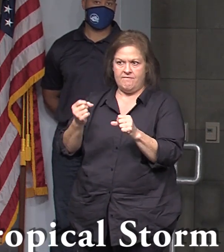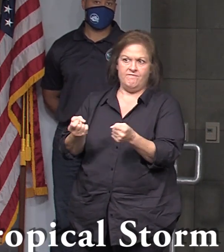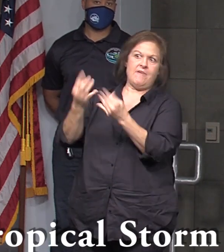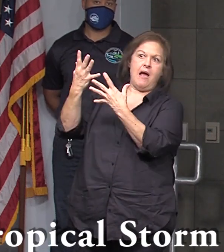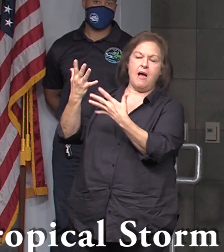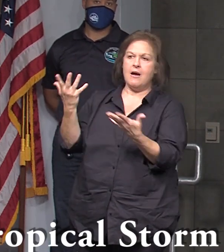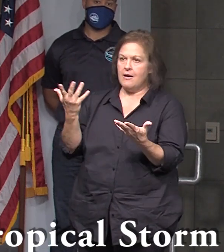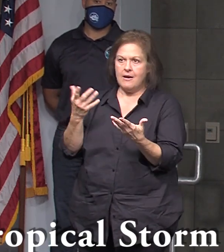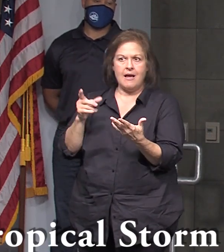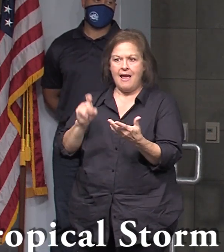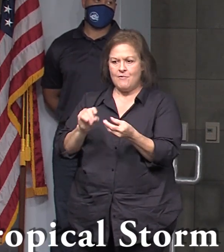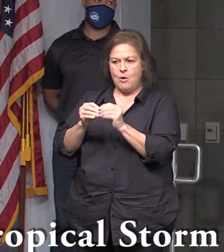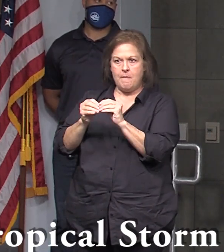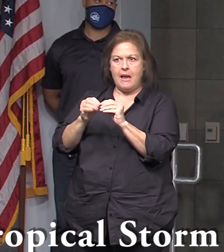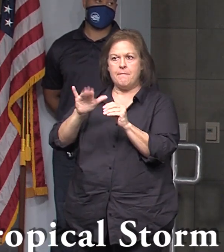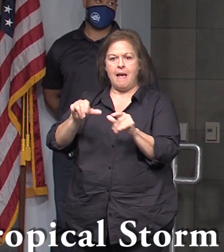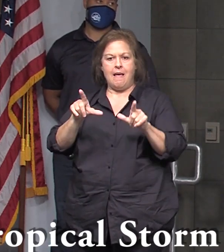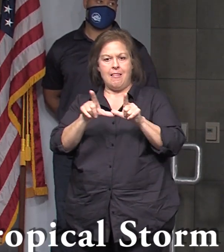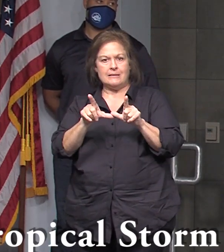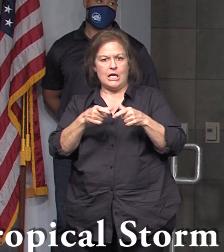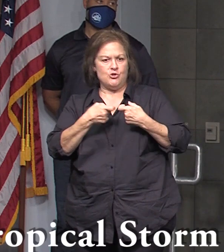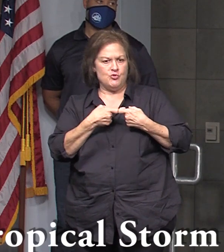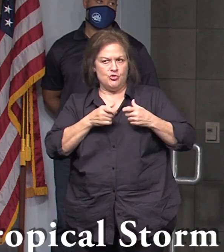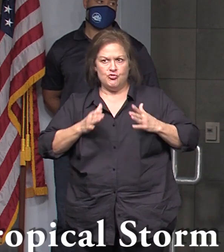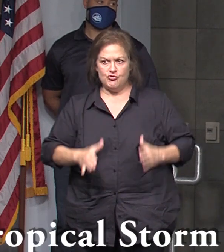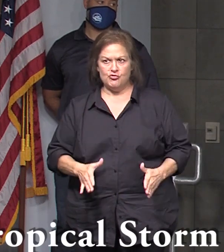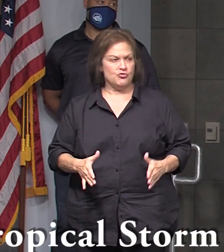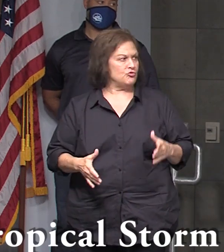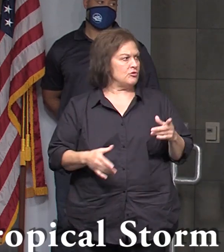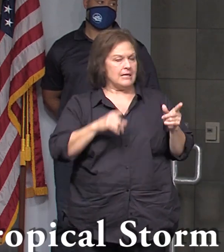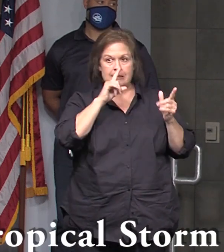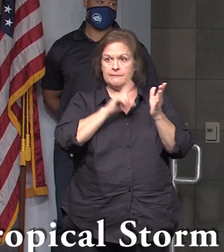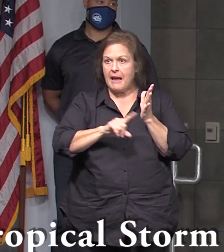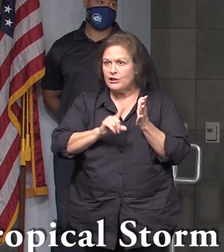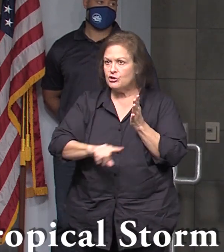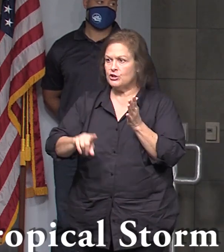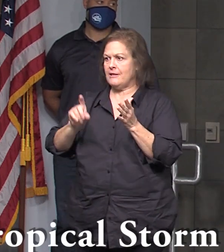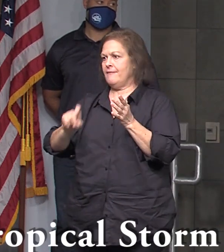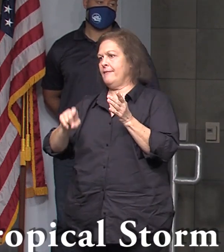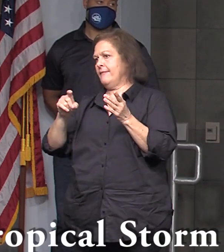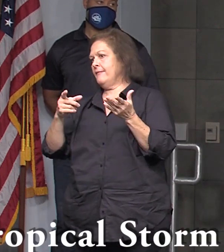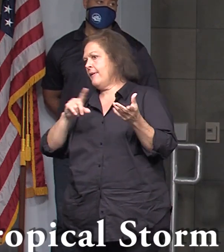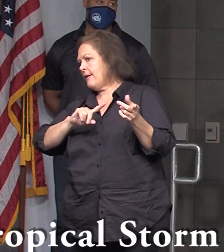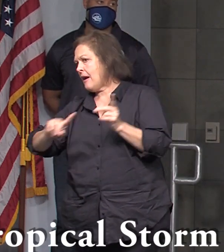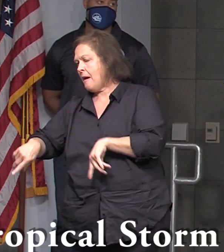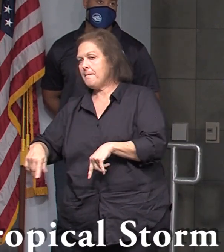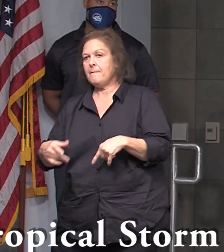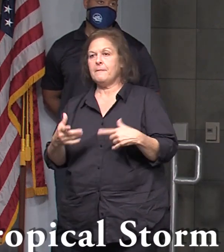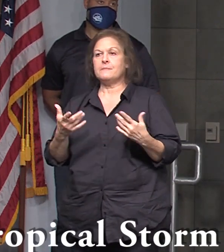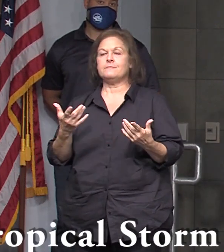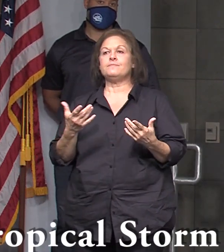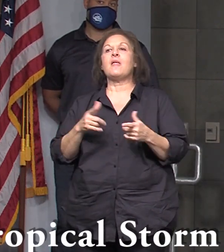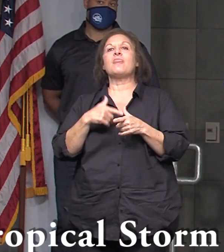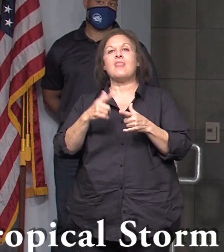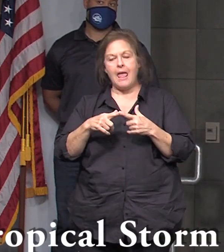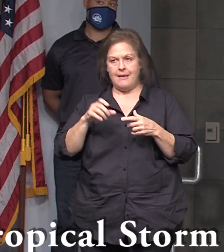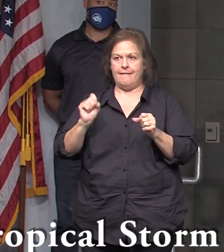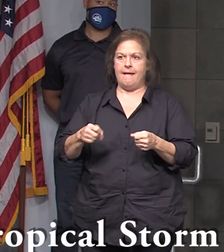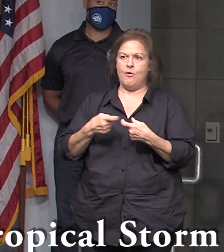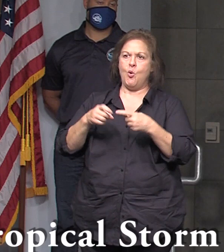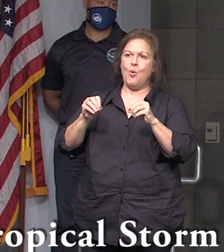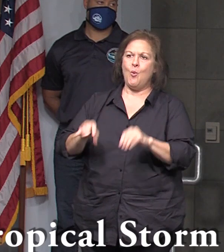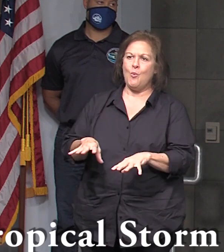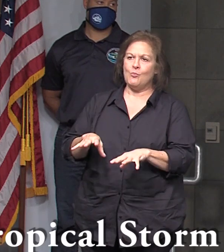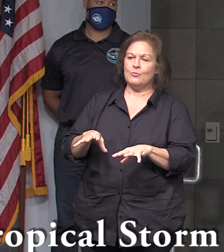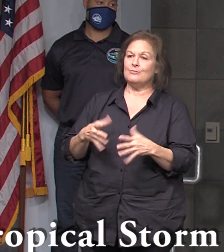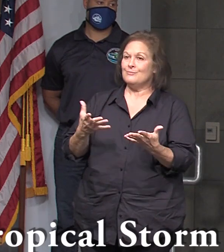hazard. It'll have to be repaired by a licensed electrician, inspections to be determined, and then we can restore power. So you